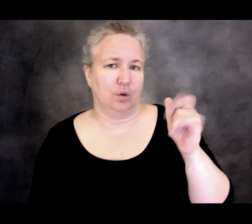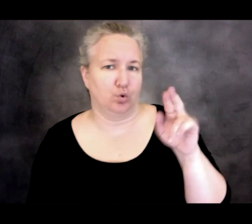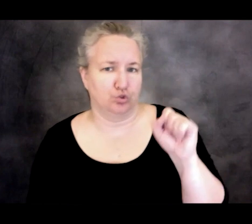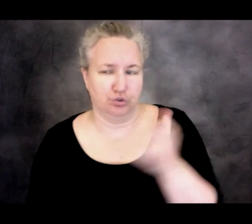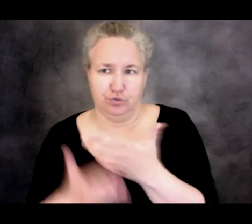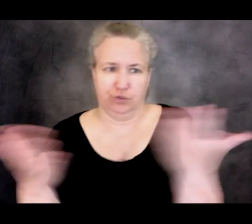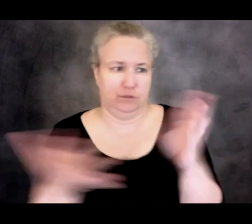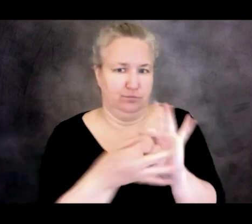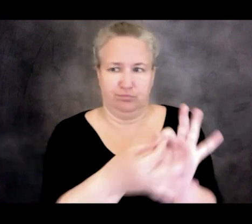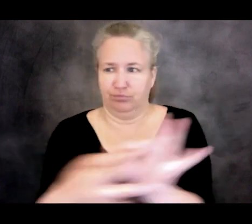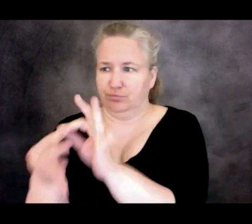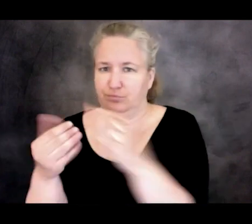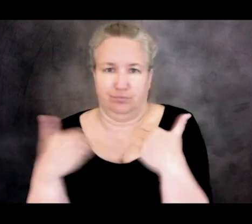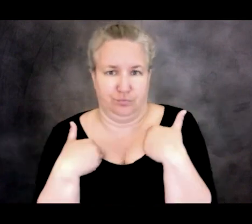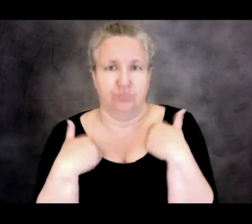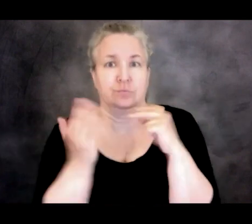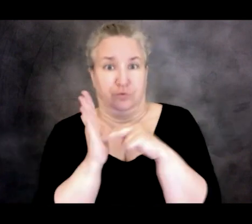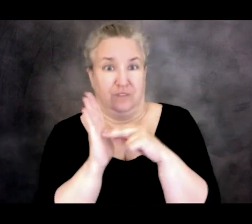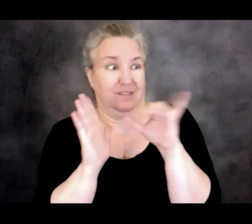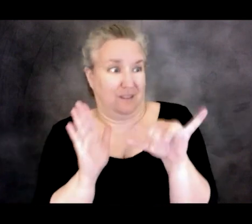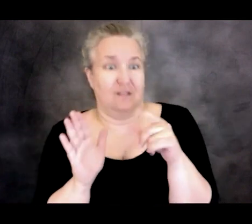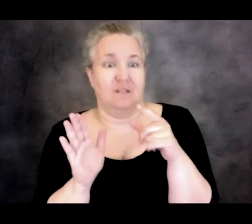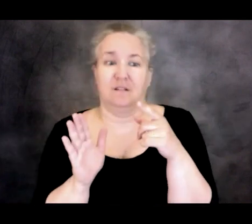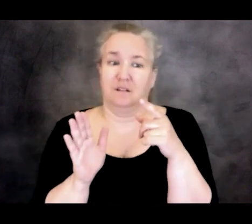that I can leverage this